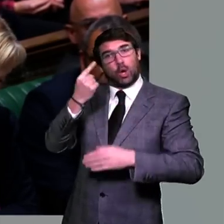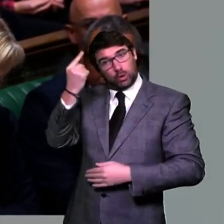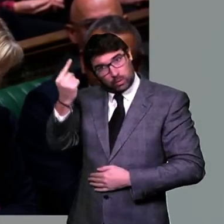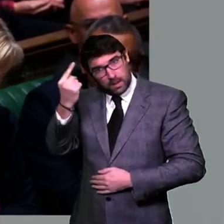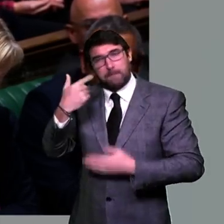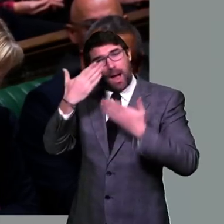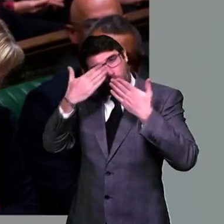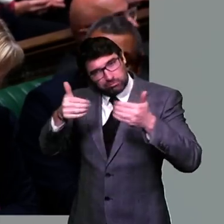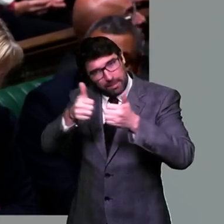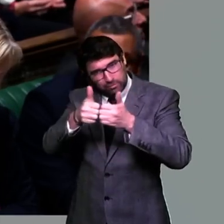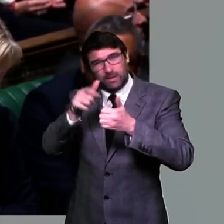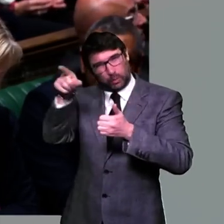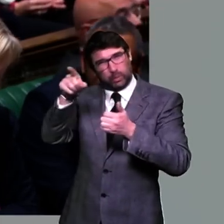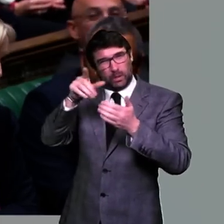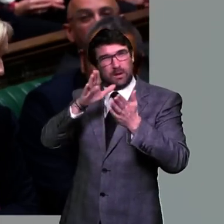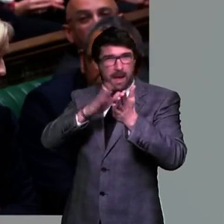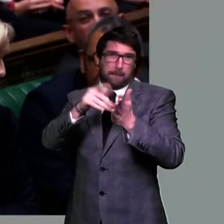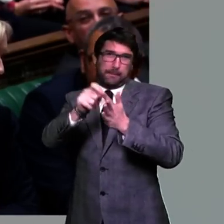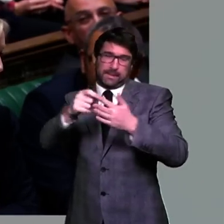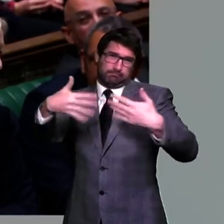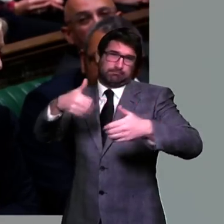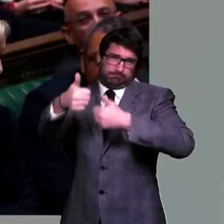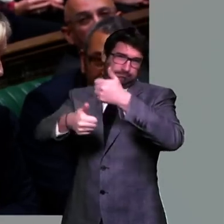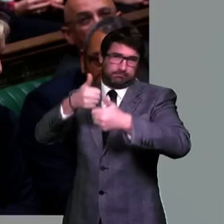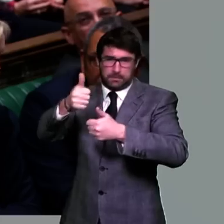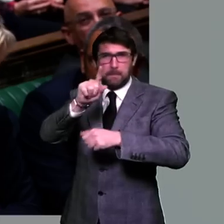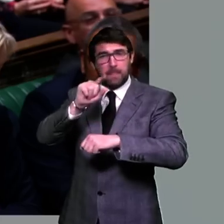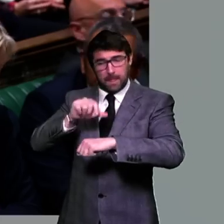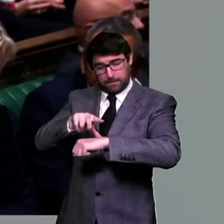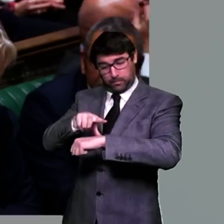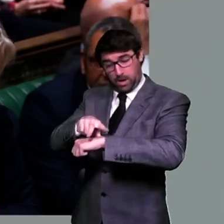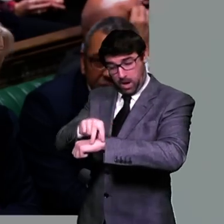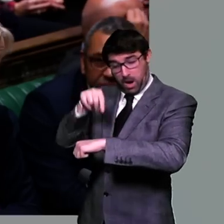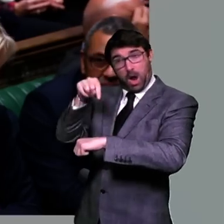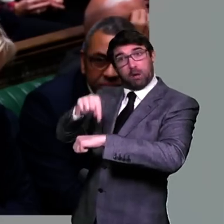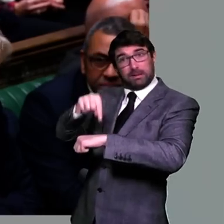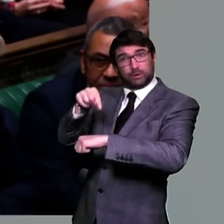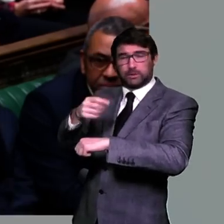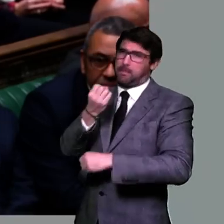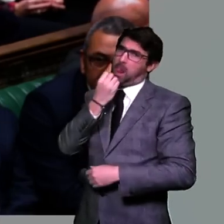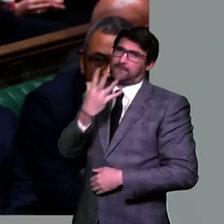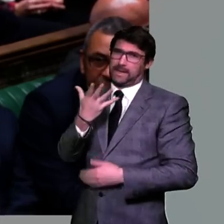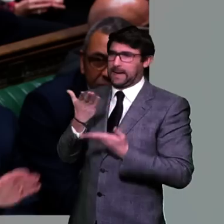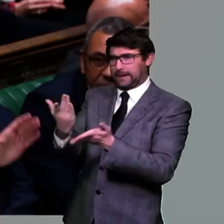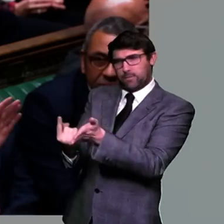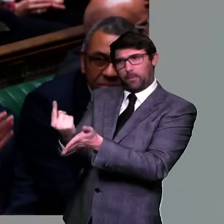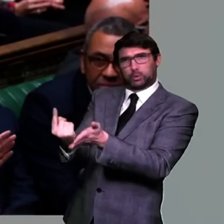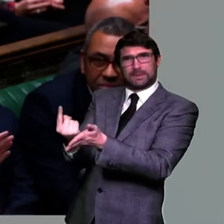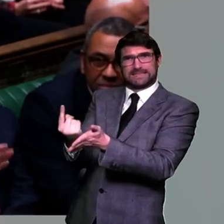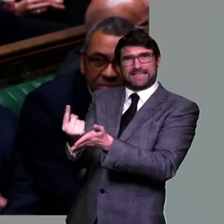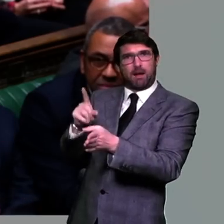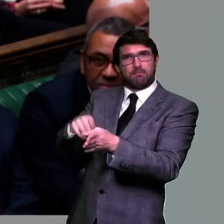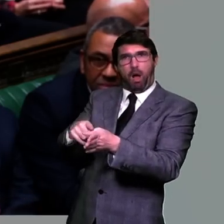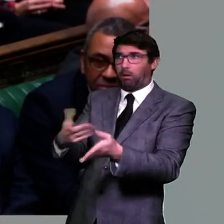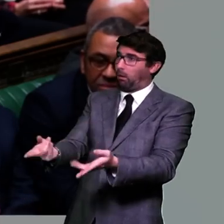honourable friend as the local member of Parliament. Apprenticeships are a fantastic way for people to learn and gain experience, and I'm